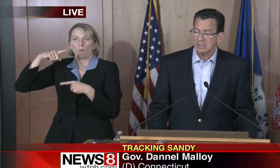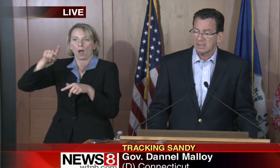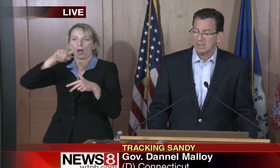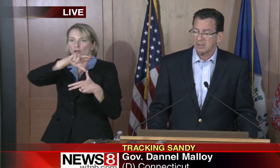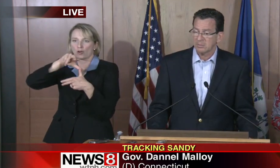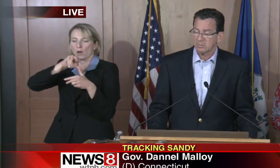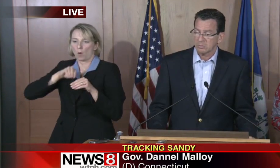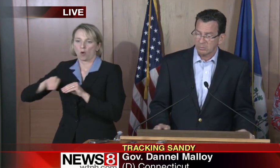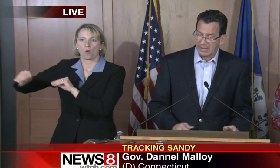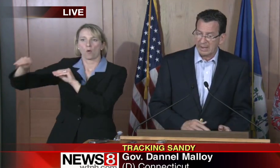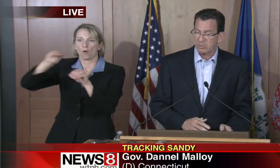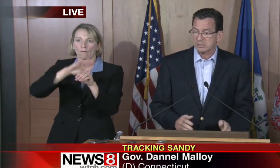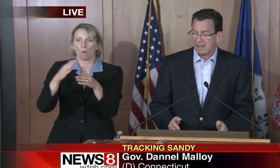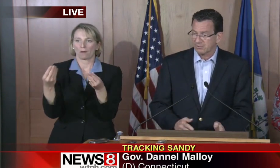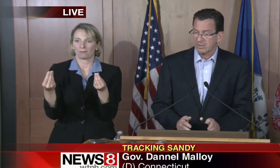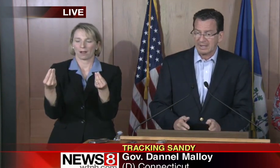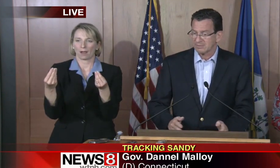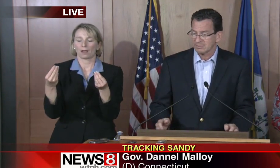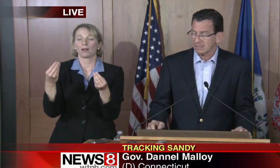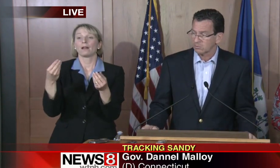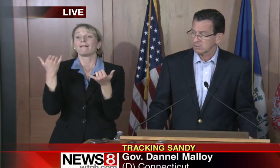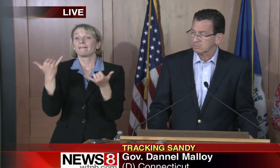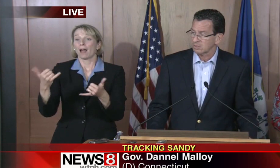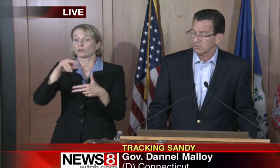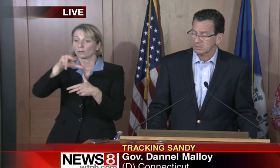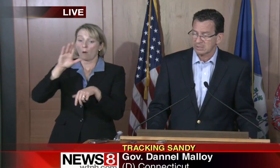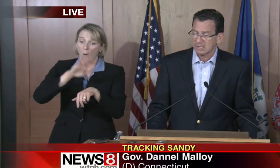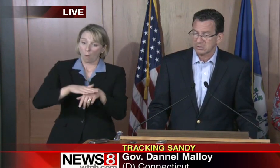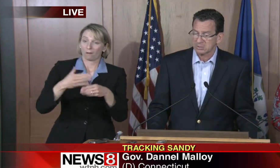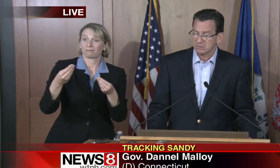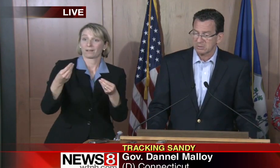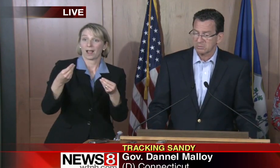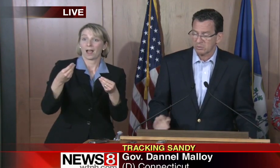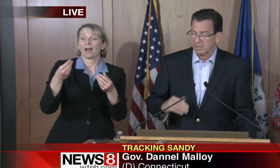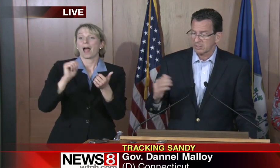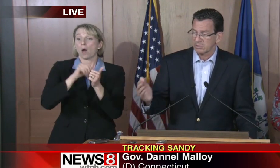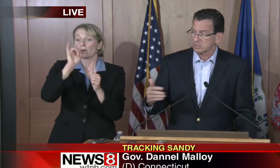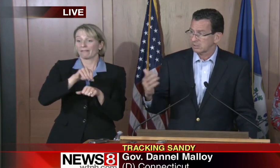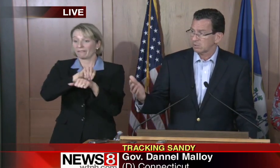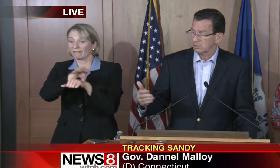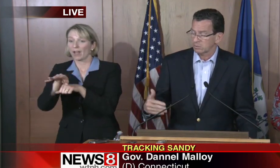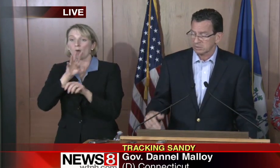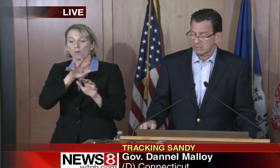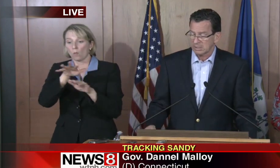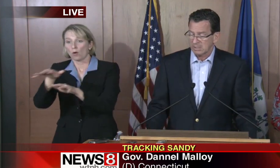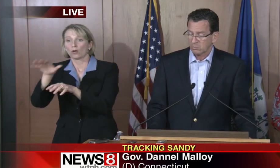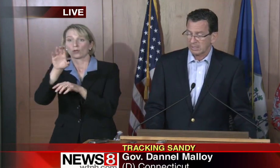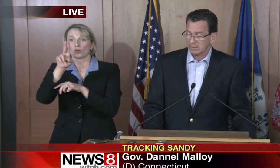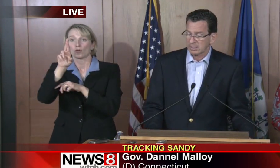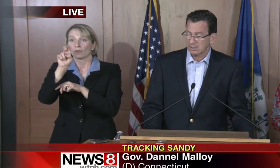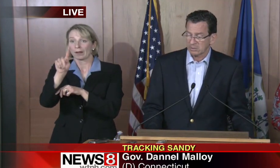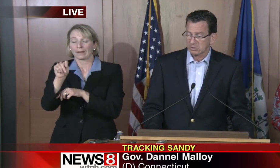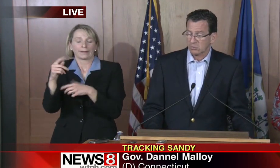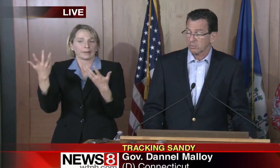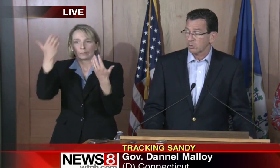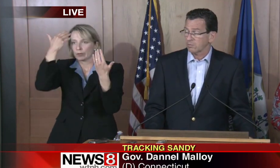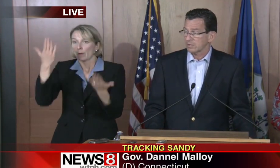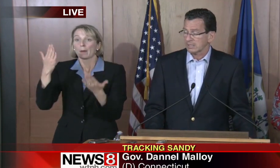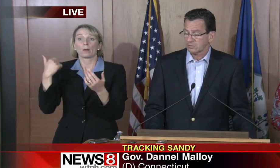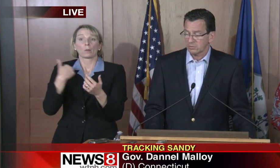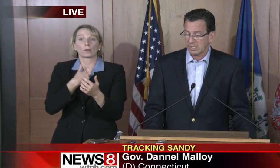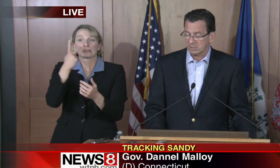inland. What happens after that and what currents it catches remain to be seen, whether we'll see rain later in the